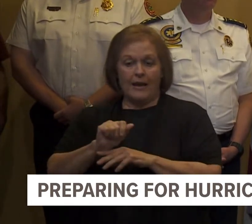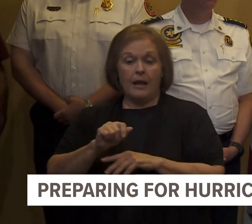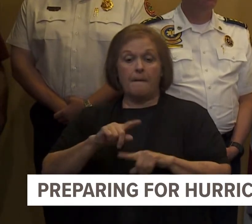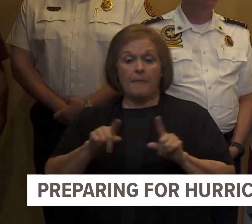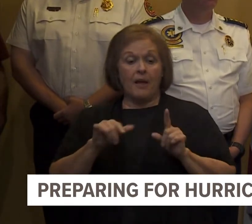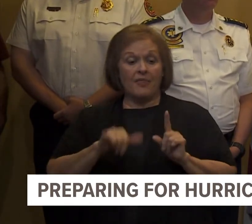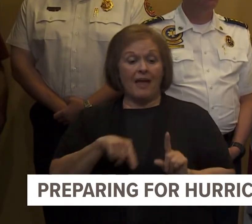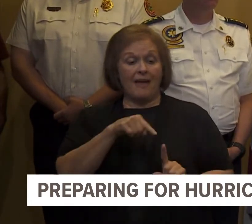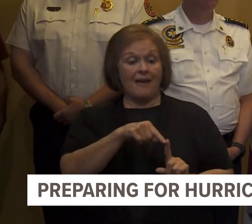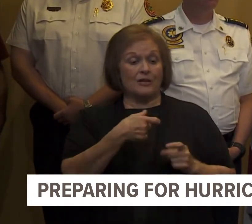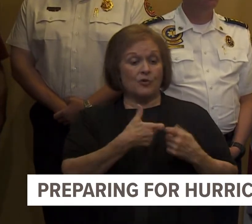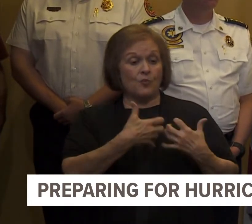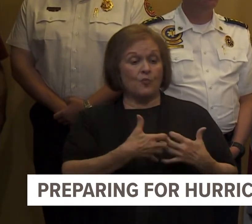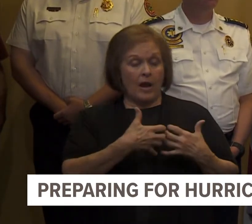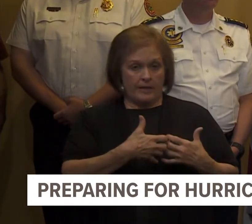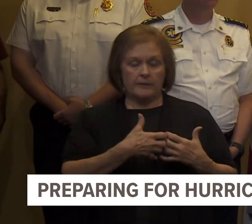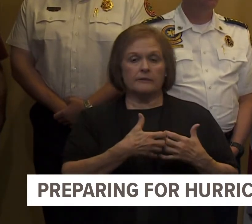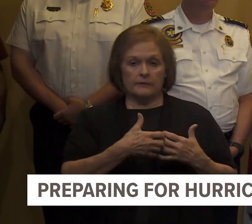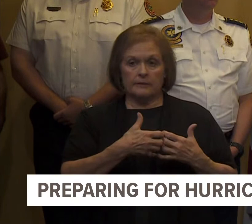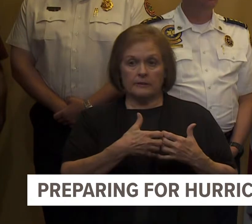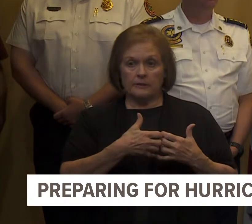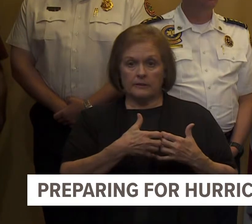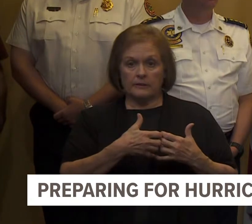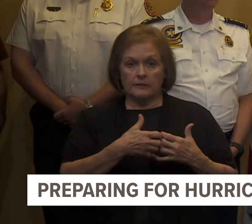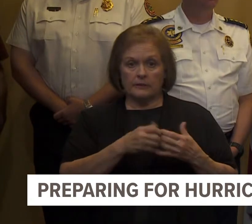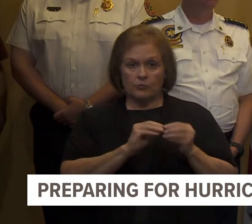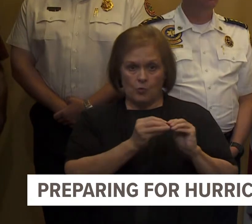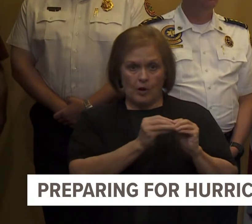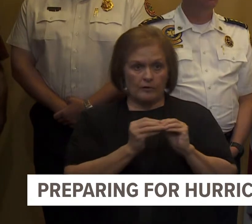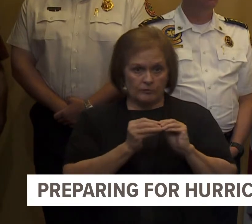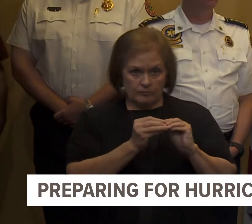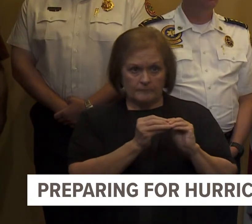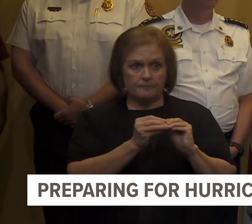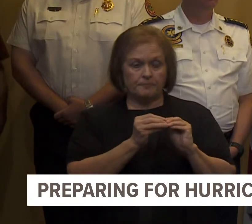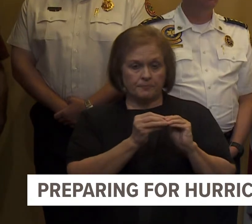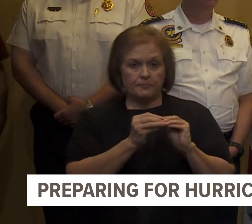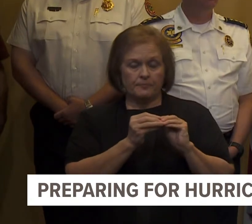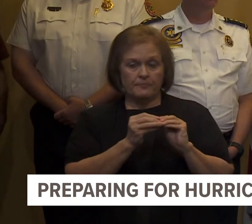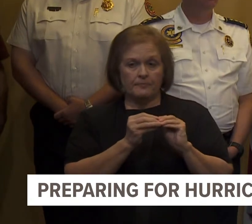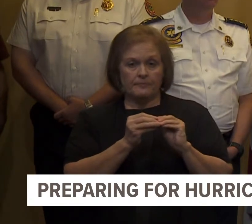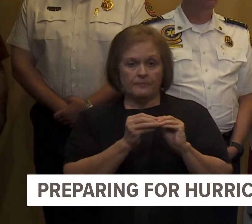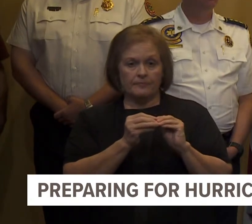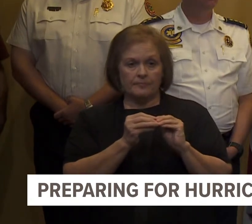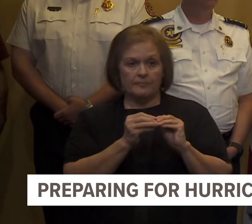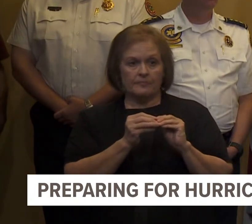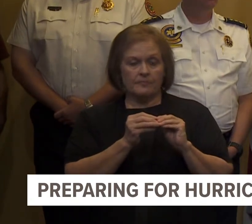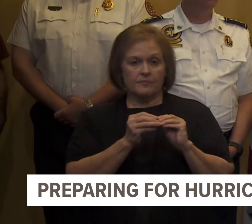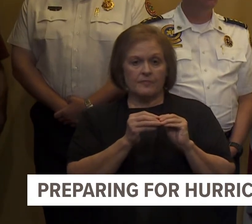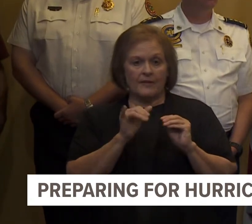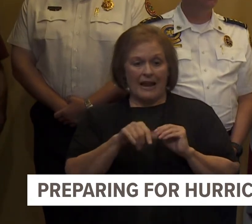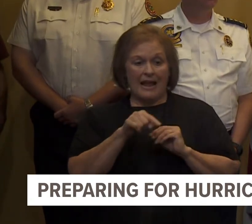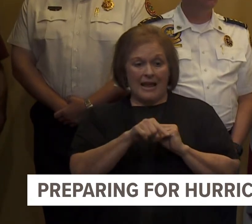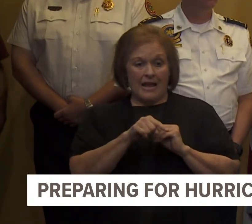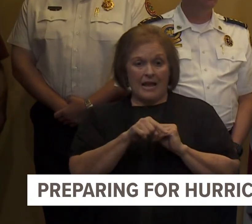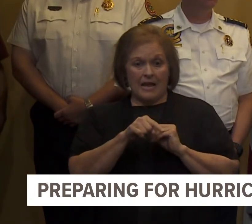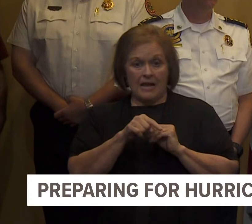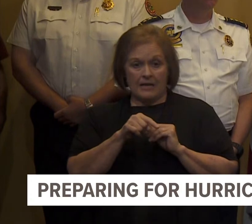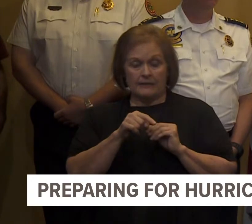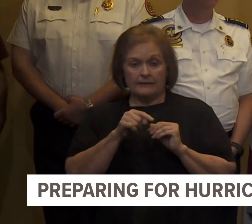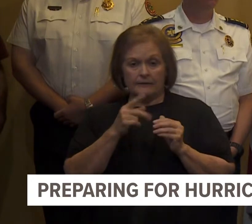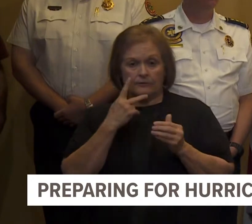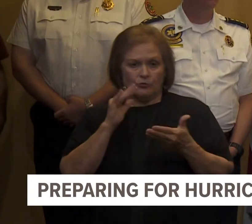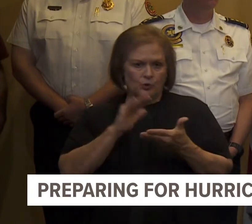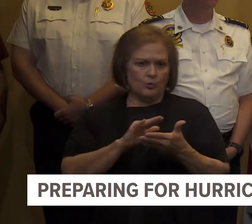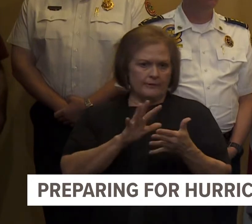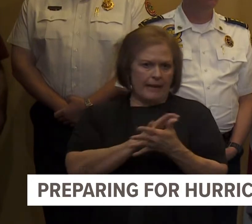has been fortified, and hopefully would reduce, if not eliminate, the chances of damage to that